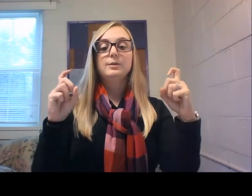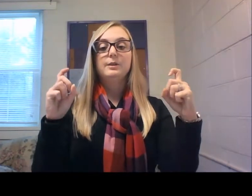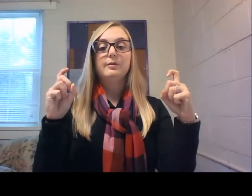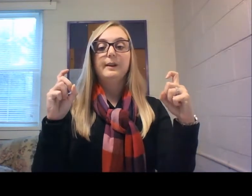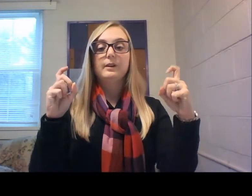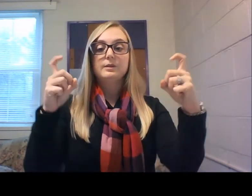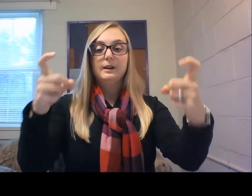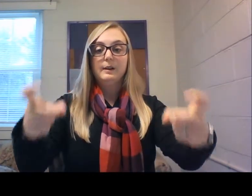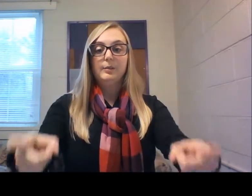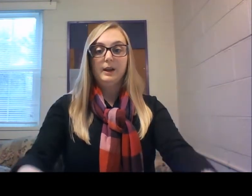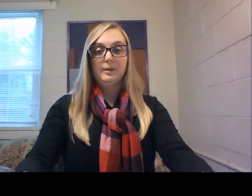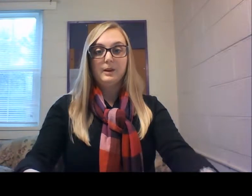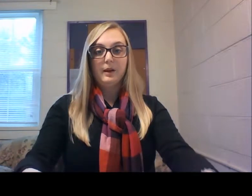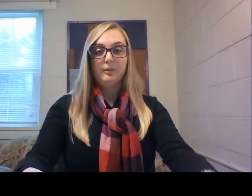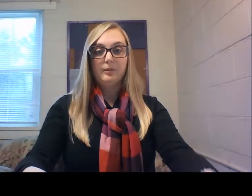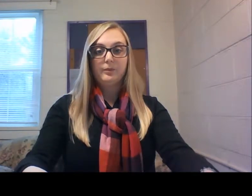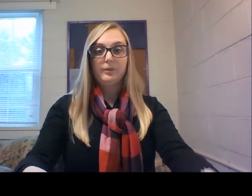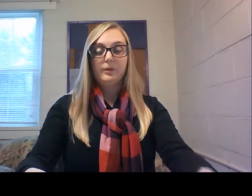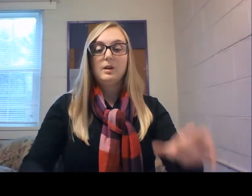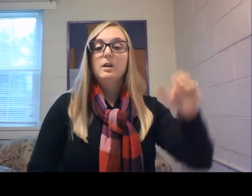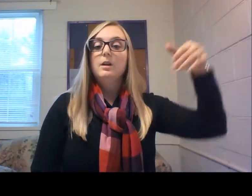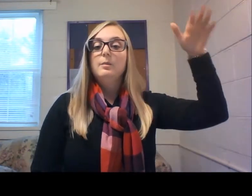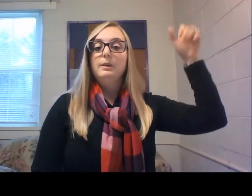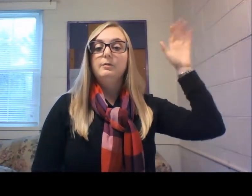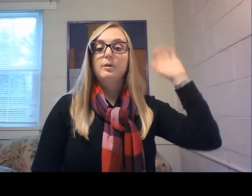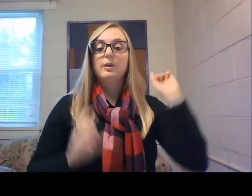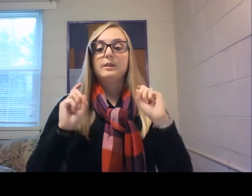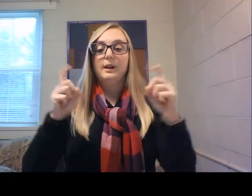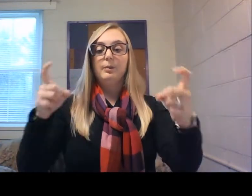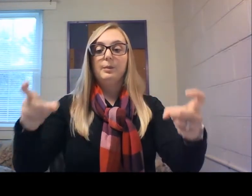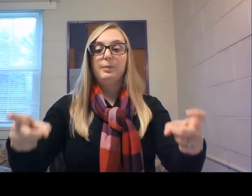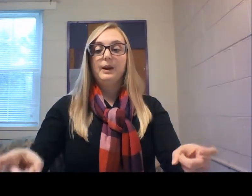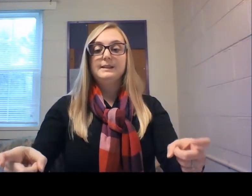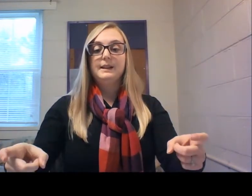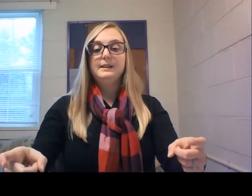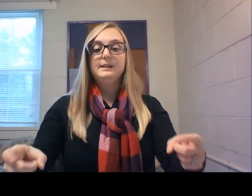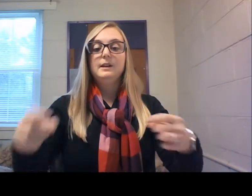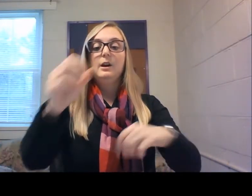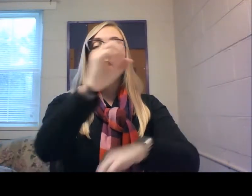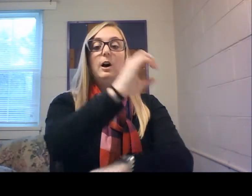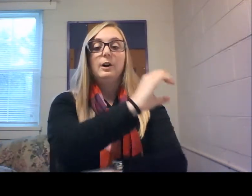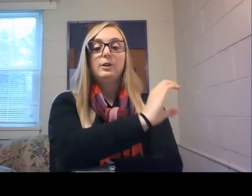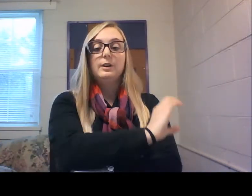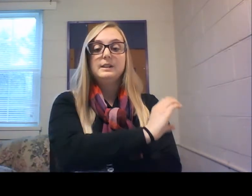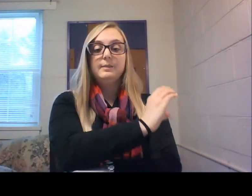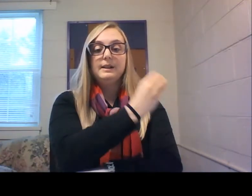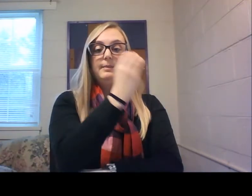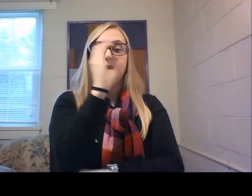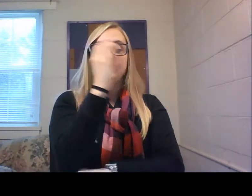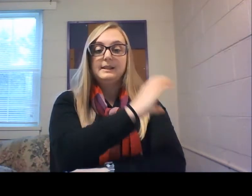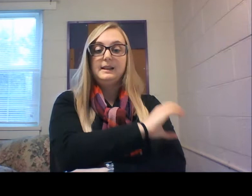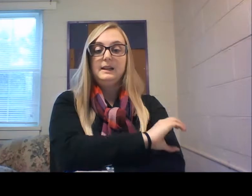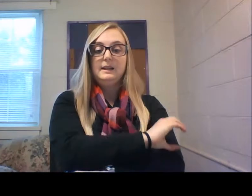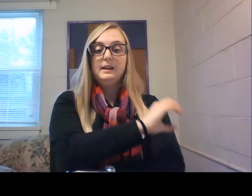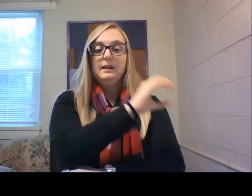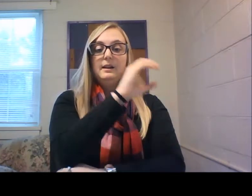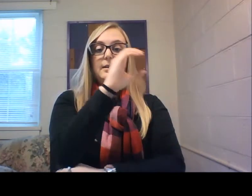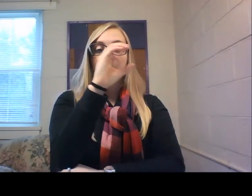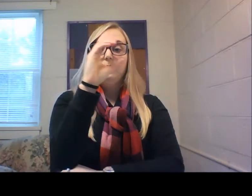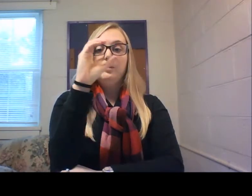with your fingers and bring them down. Before there were presents on Christmas, make a C,